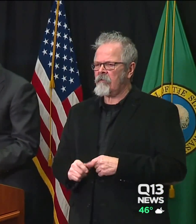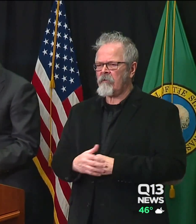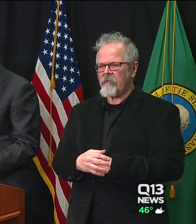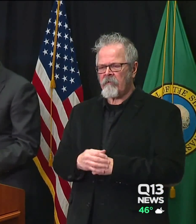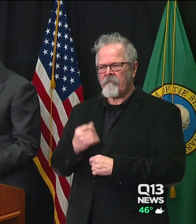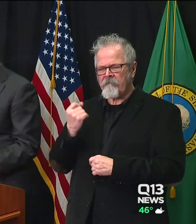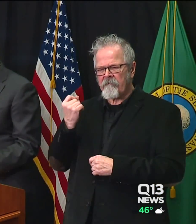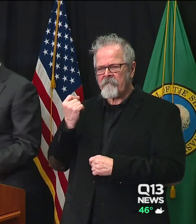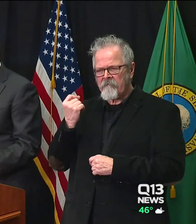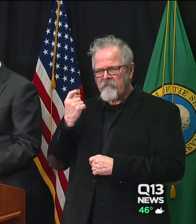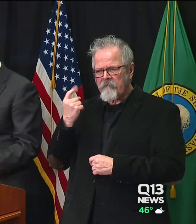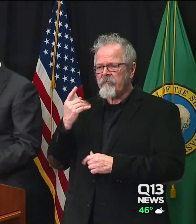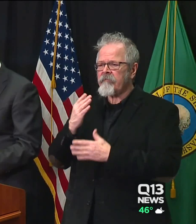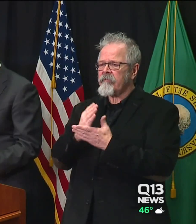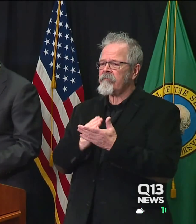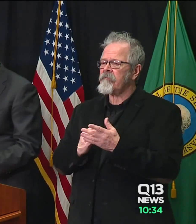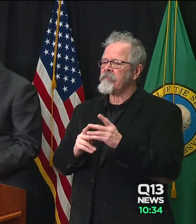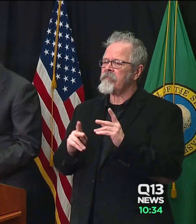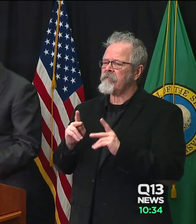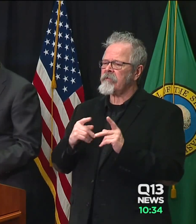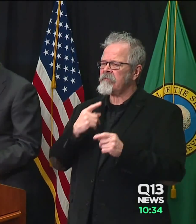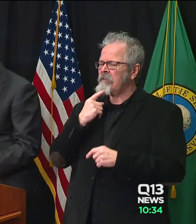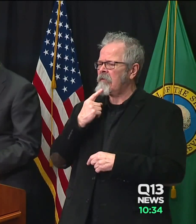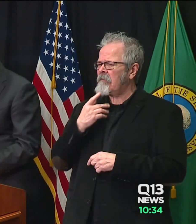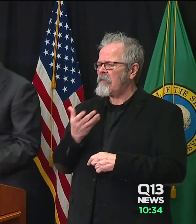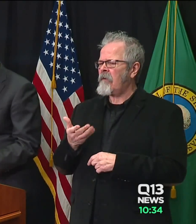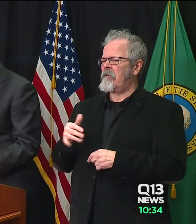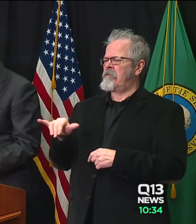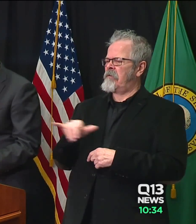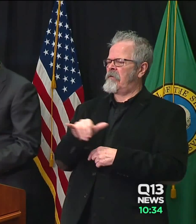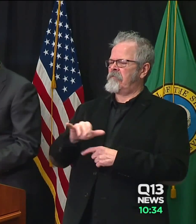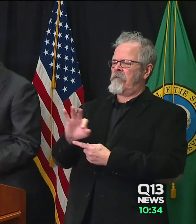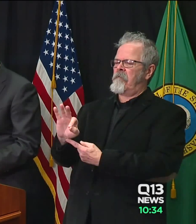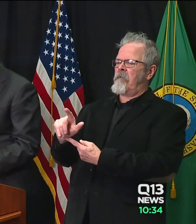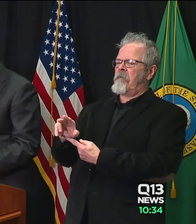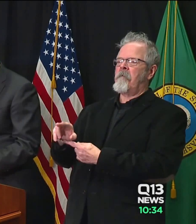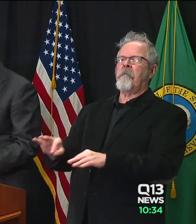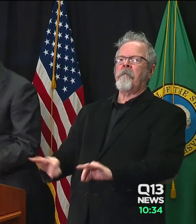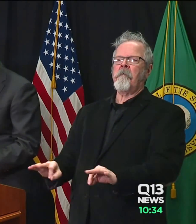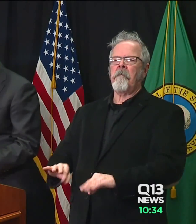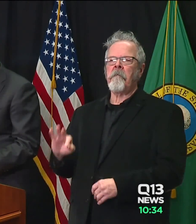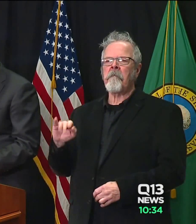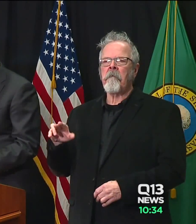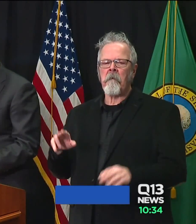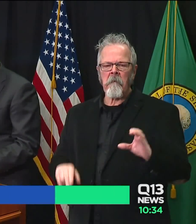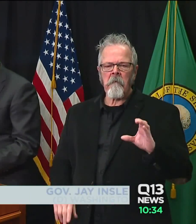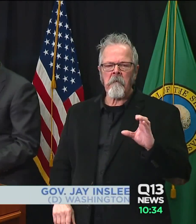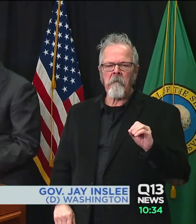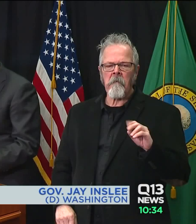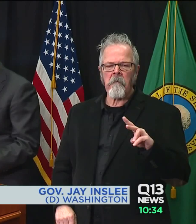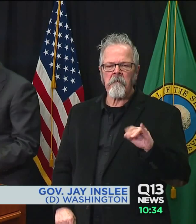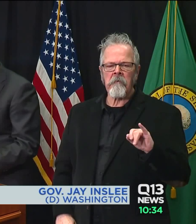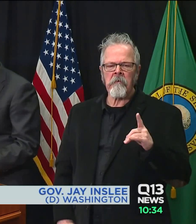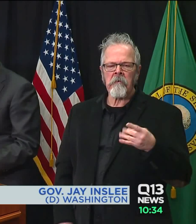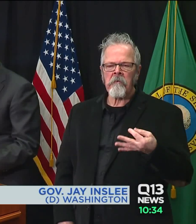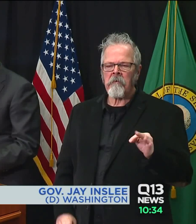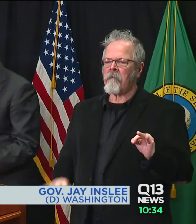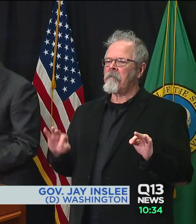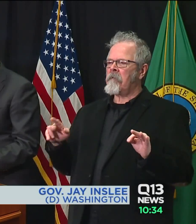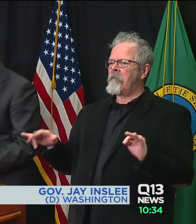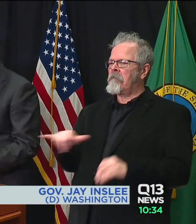the flu, reading a text message he obtained from a person in Italy. Stop saying it's just flu or severe